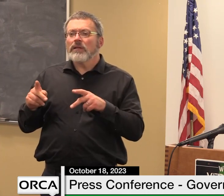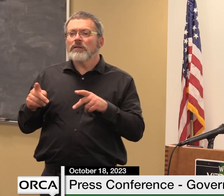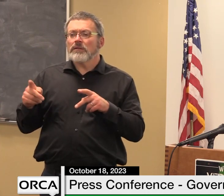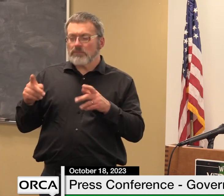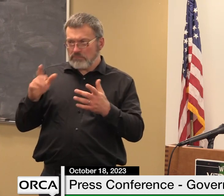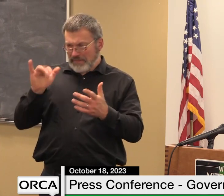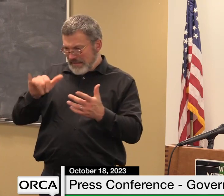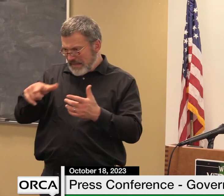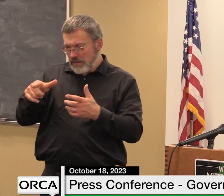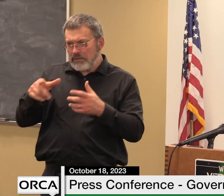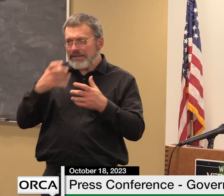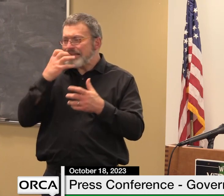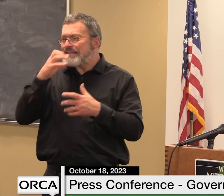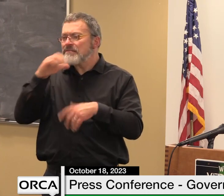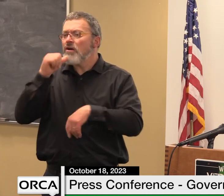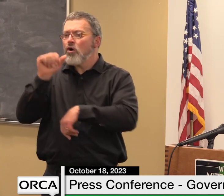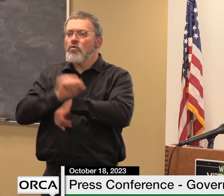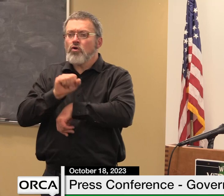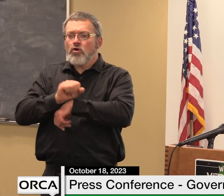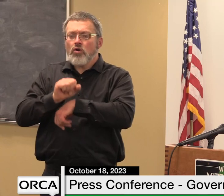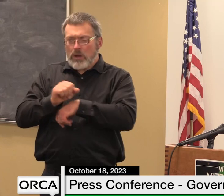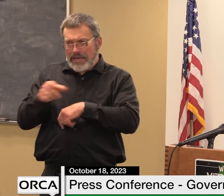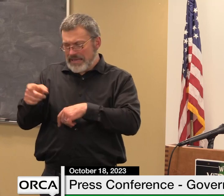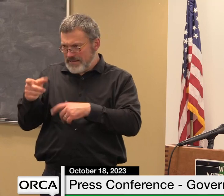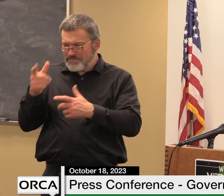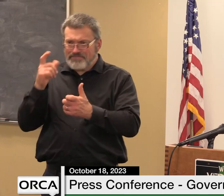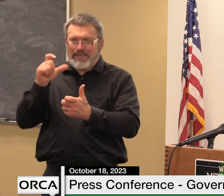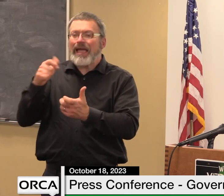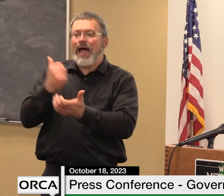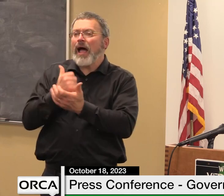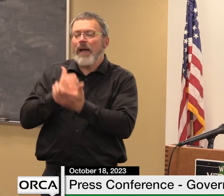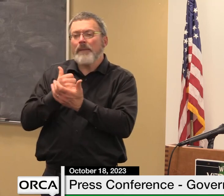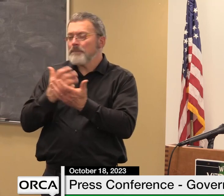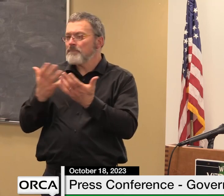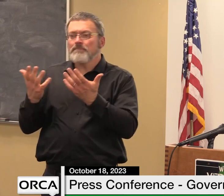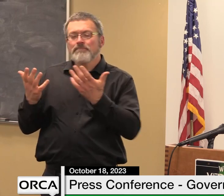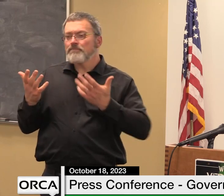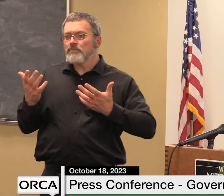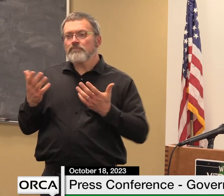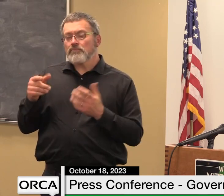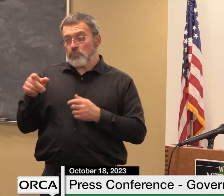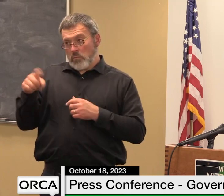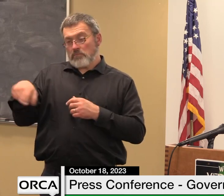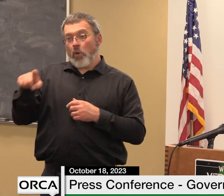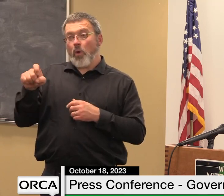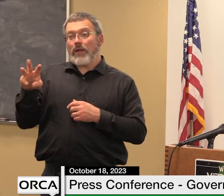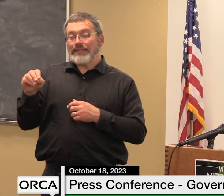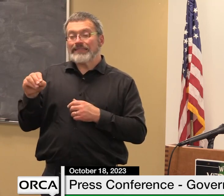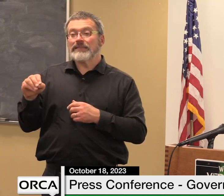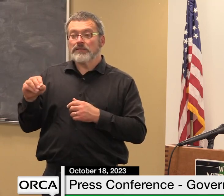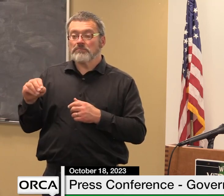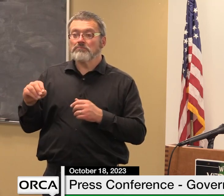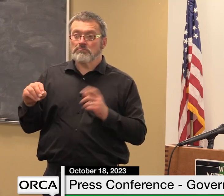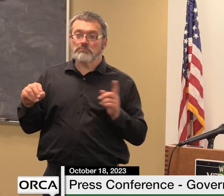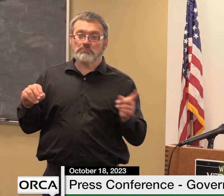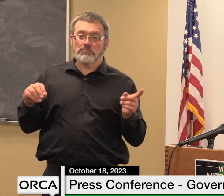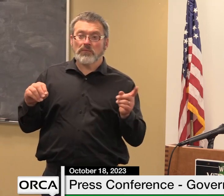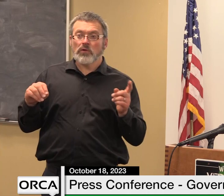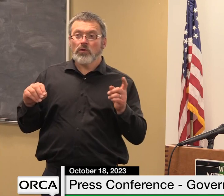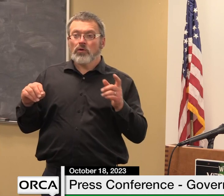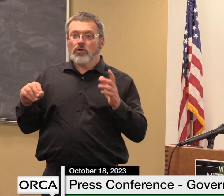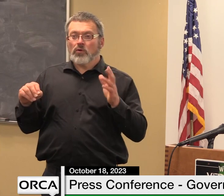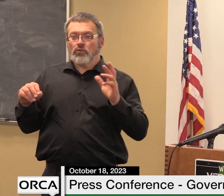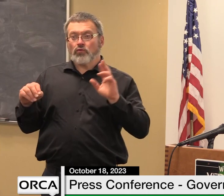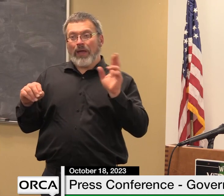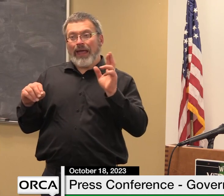systems. They need help, but they haven't been contacted. Have you reached the point where you need out-of-state